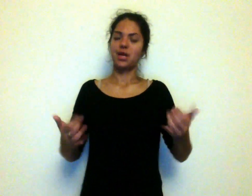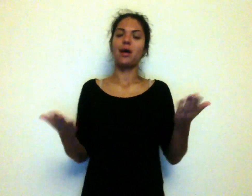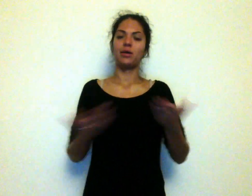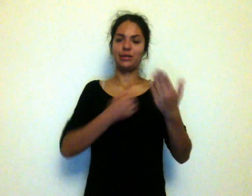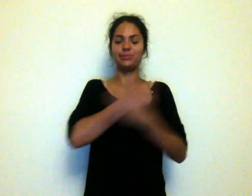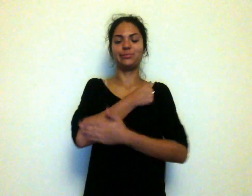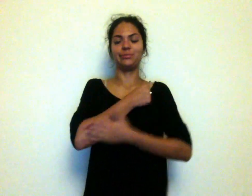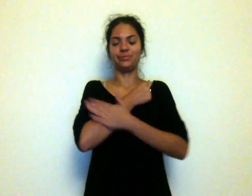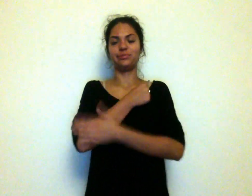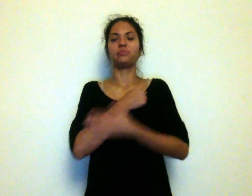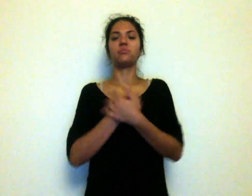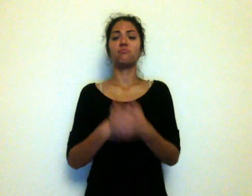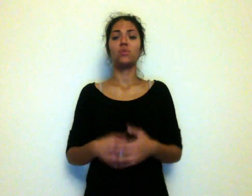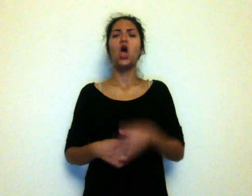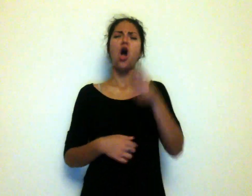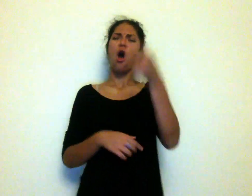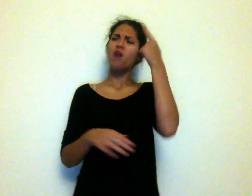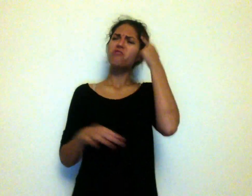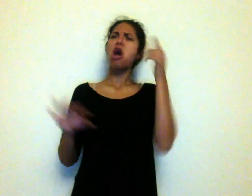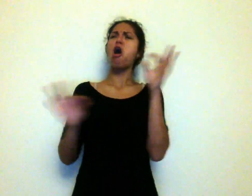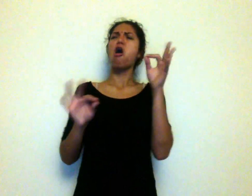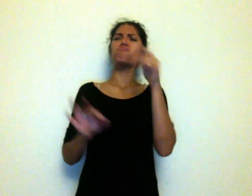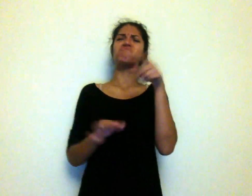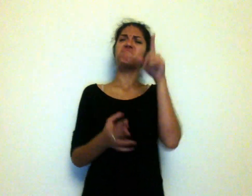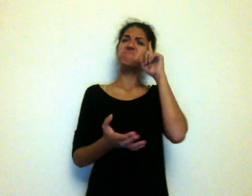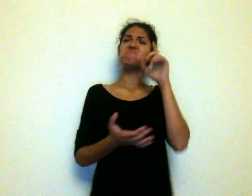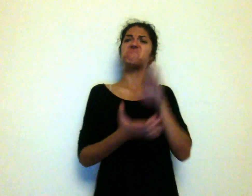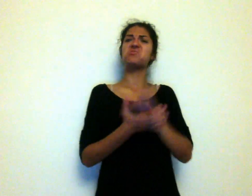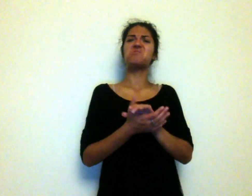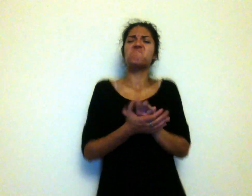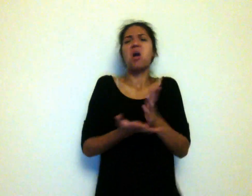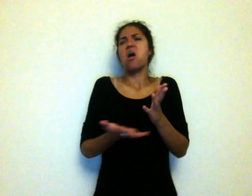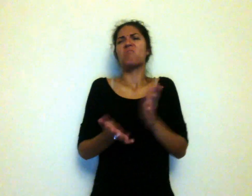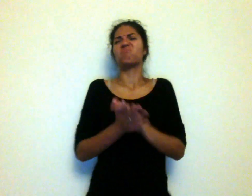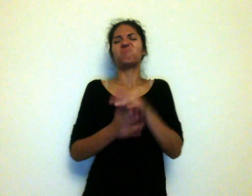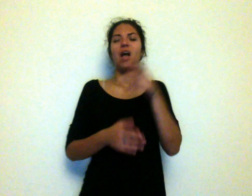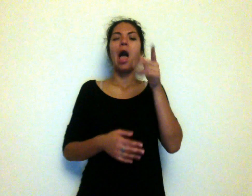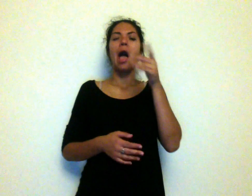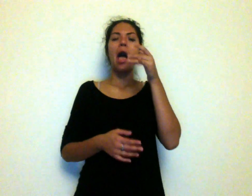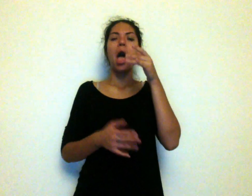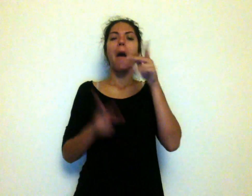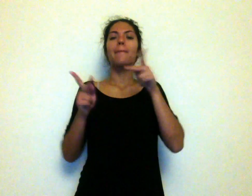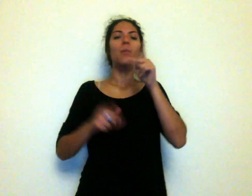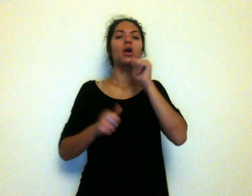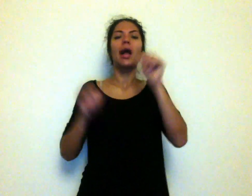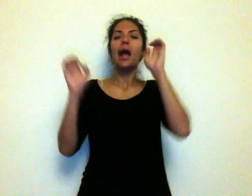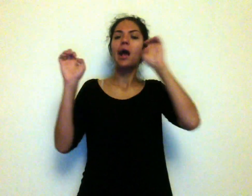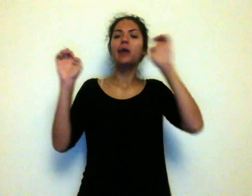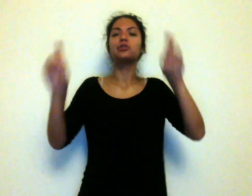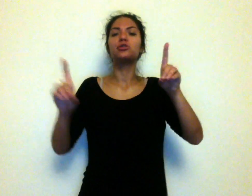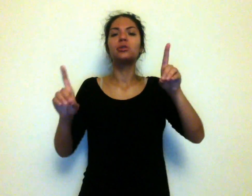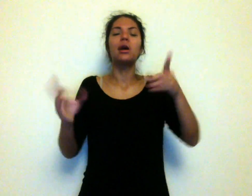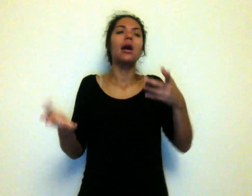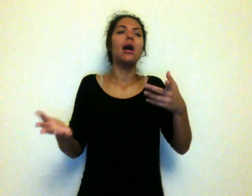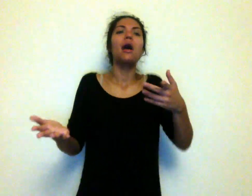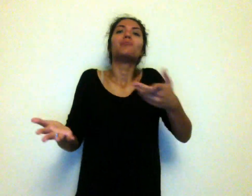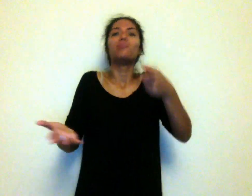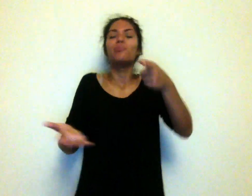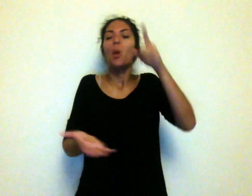I take these things lightly, some of the finest minds in America's scientific world, and I'll explain to you why,